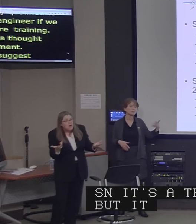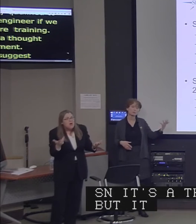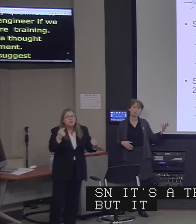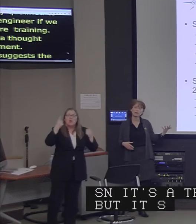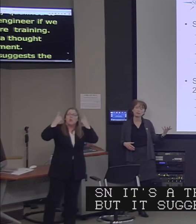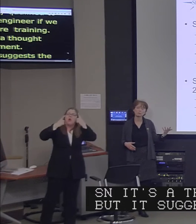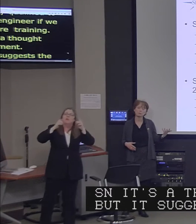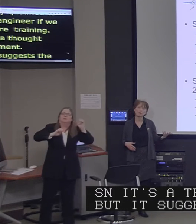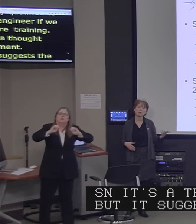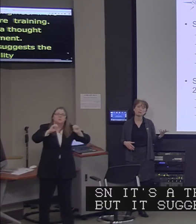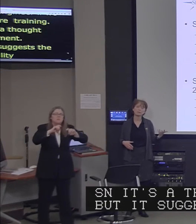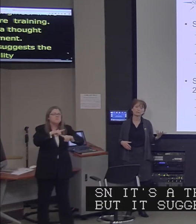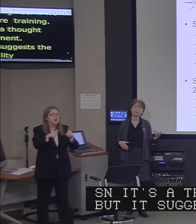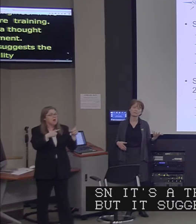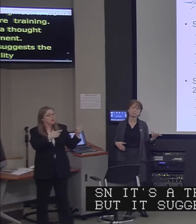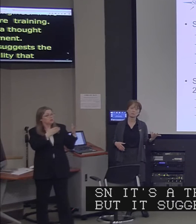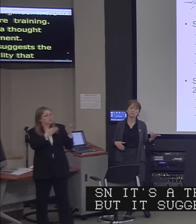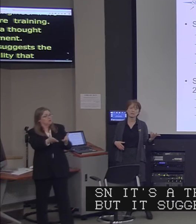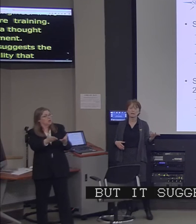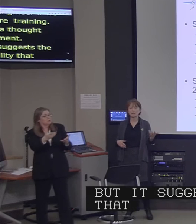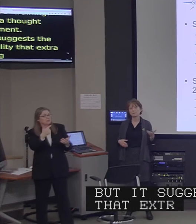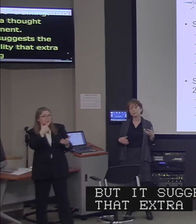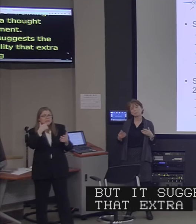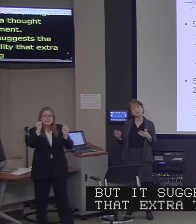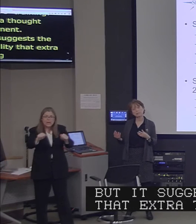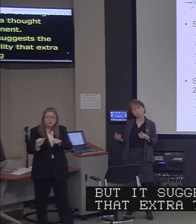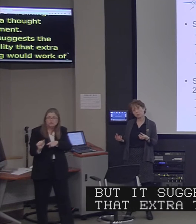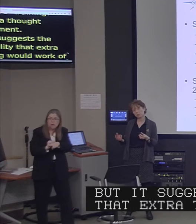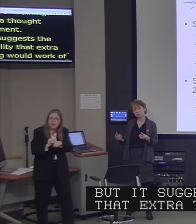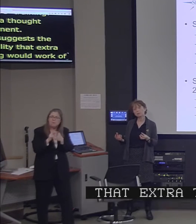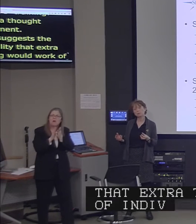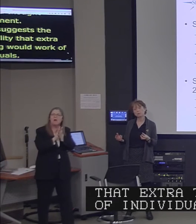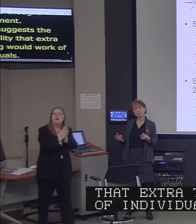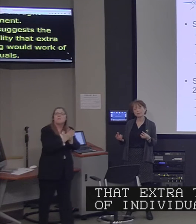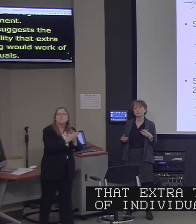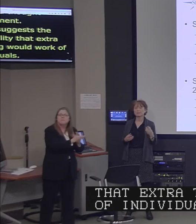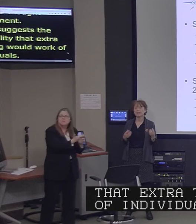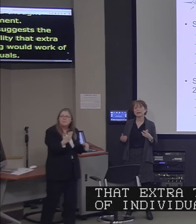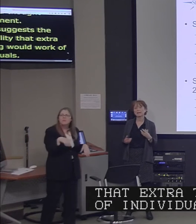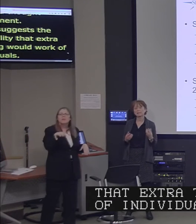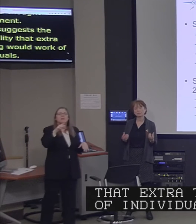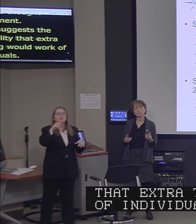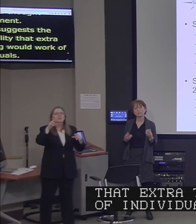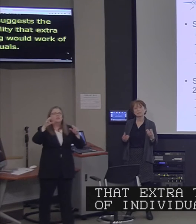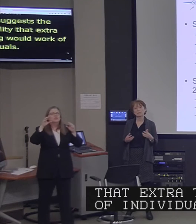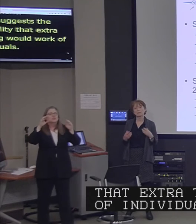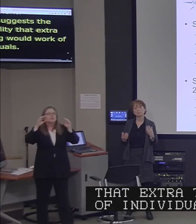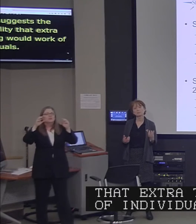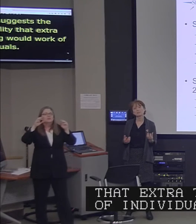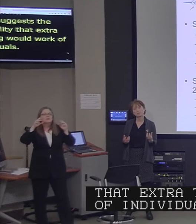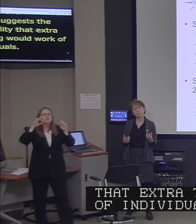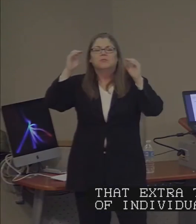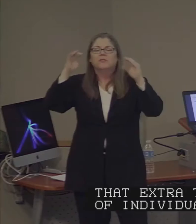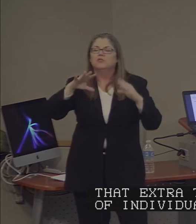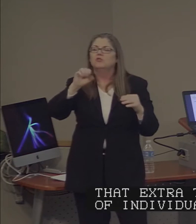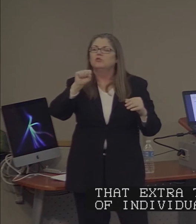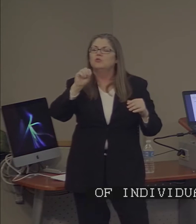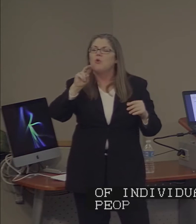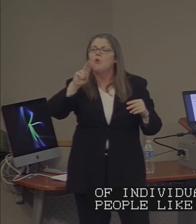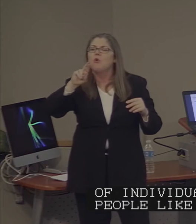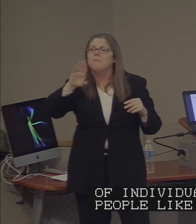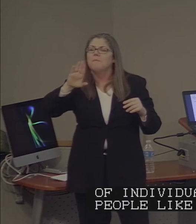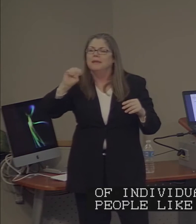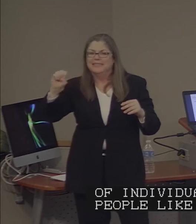that extra training would work of individuals. People like Cheryl Sorby are very actively pursuing